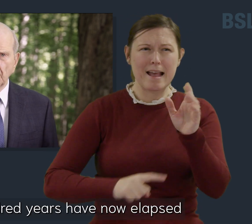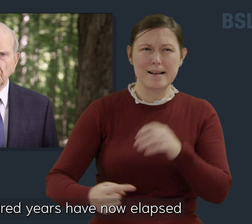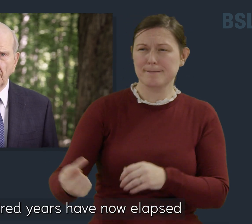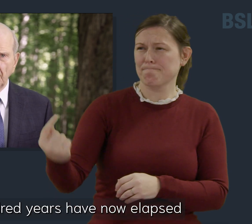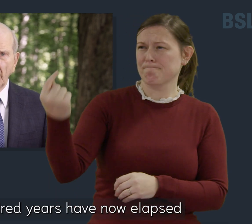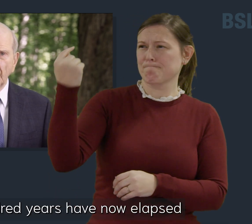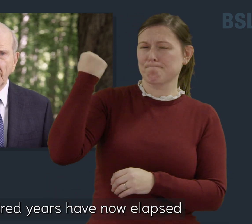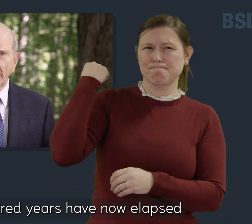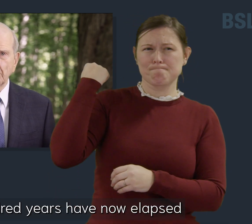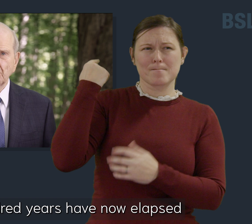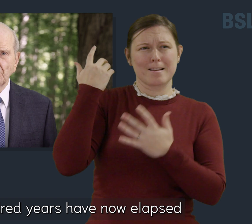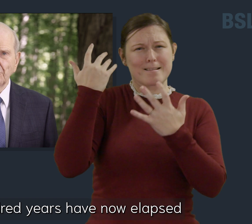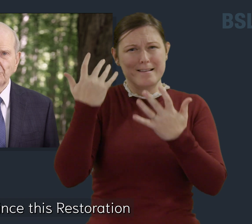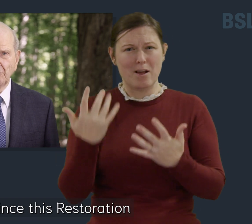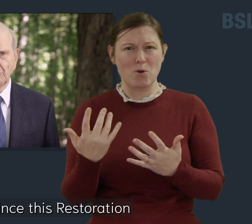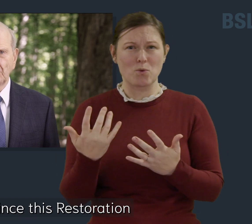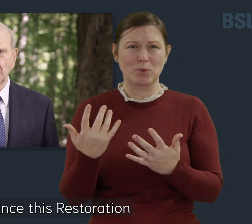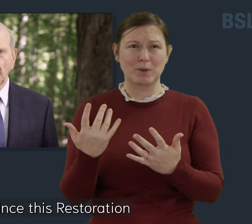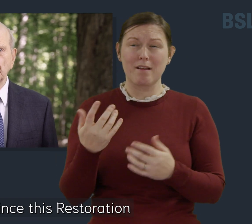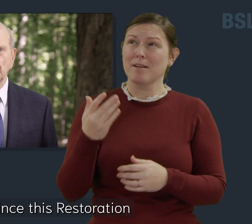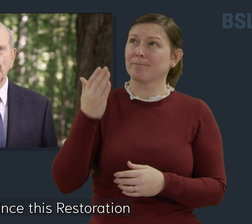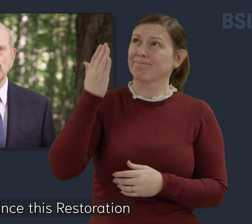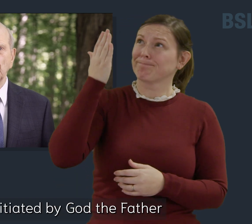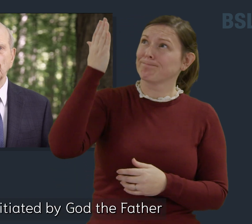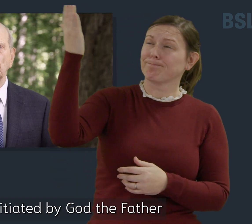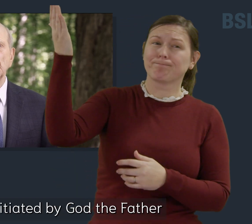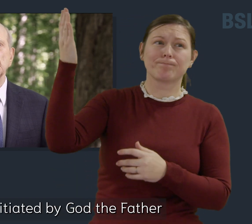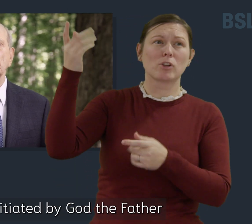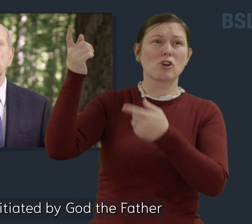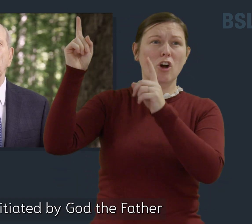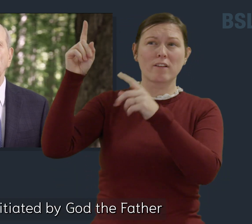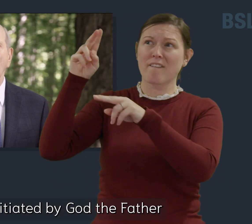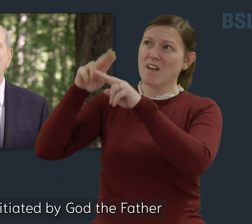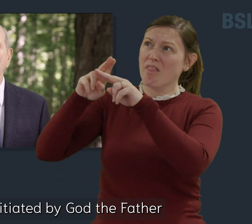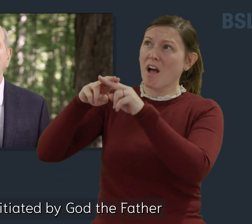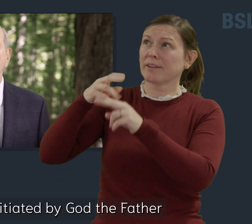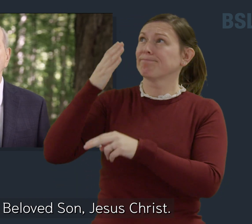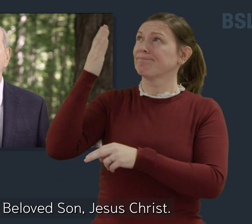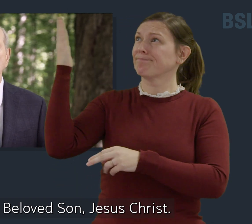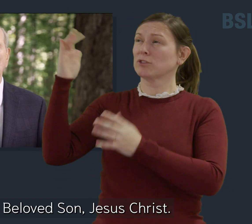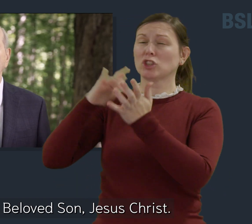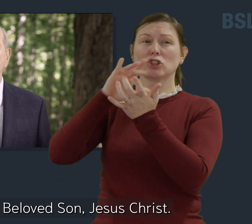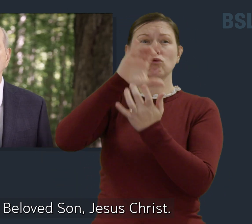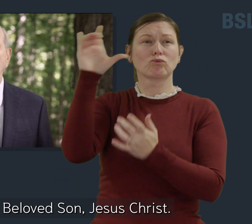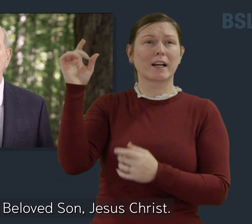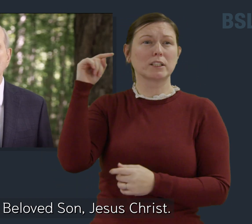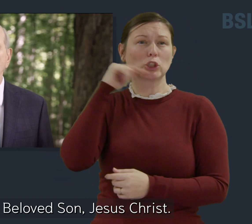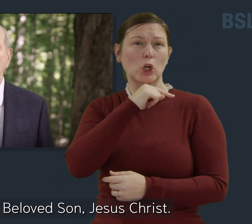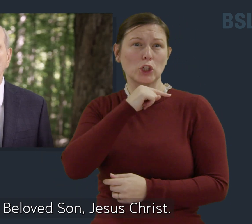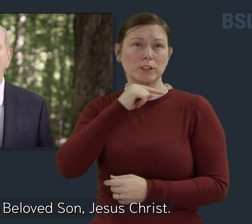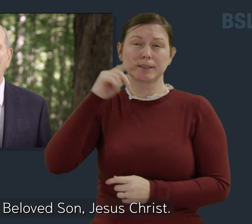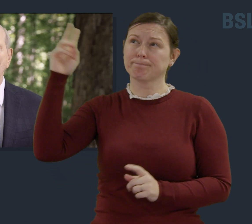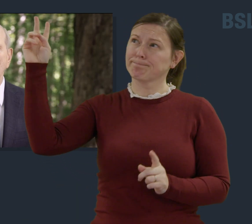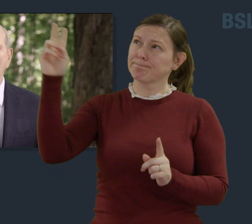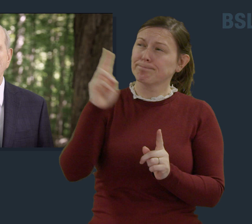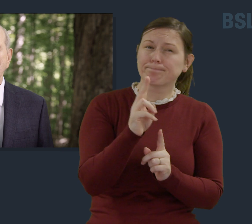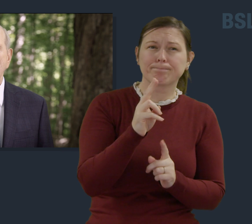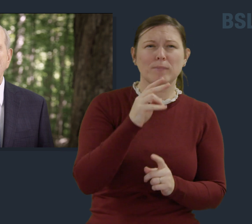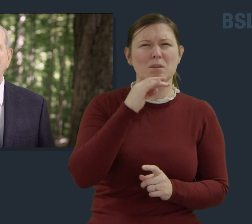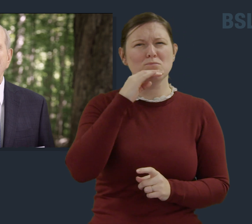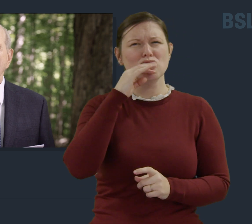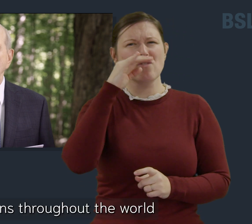200 years have now elapsed since this restoration was initiated by God the Father and his beloved Son, Jesus Christ.